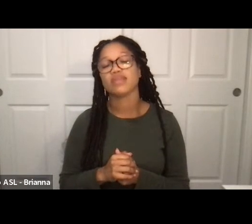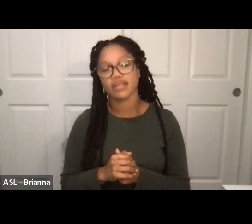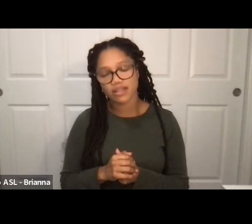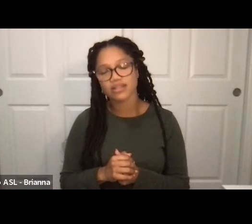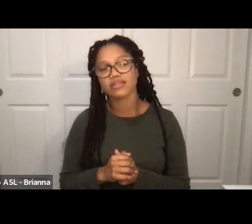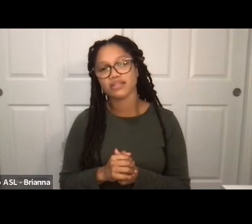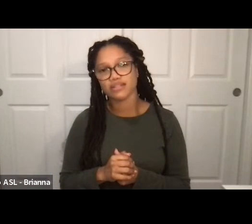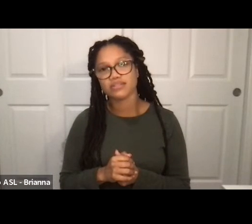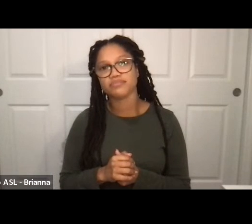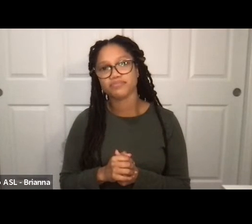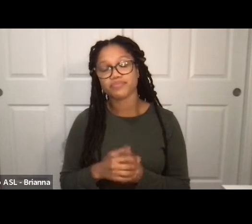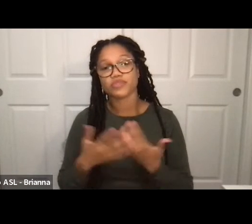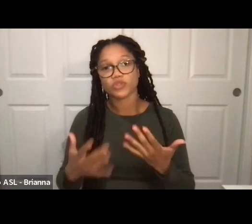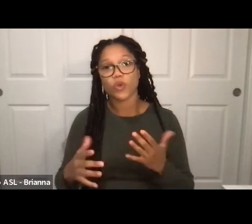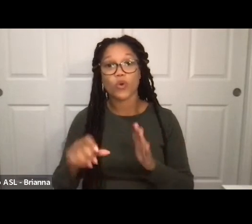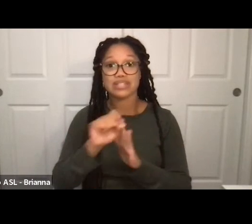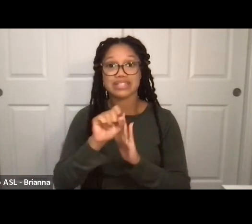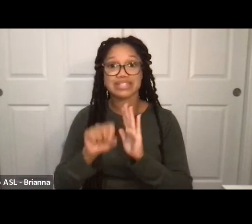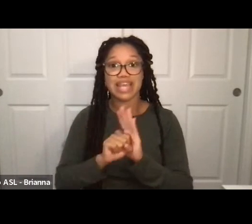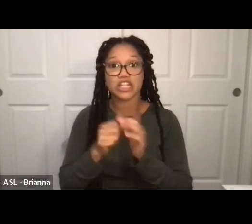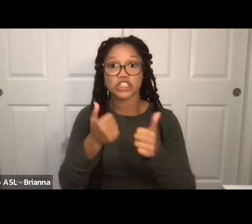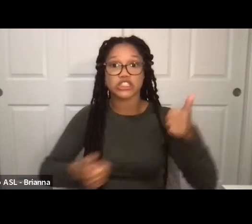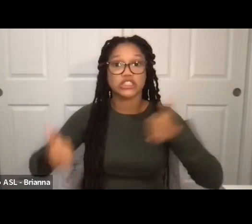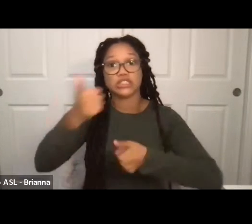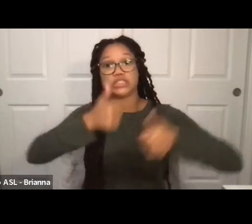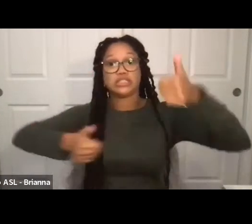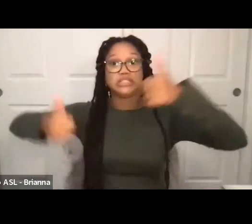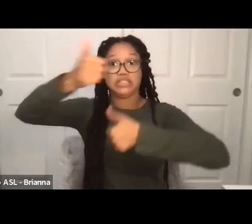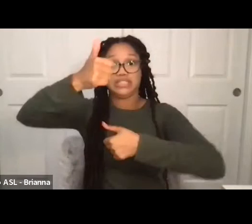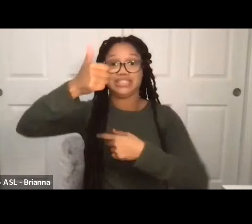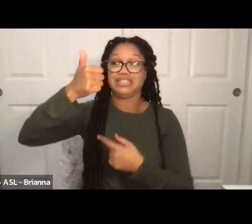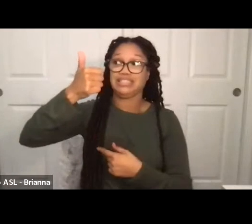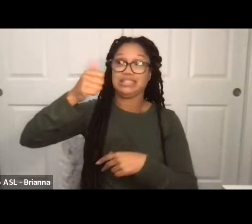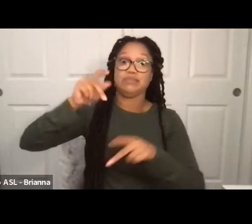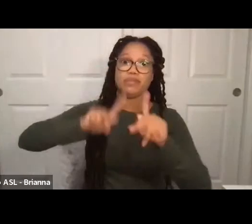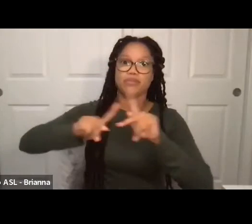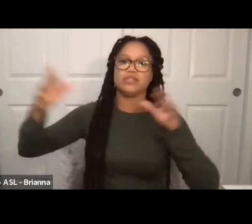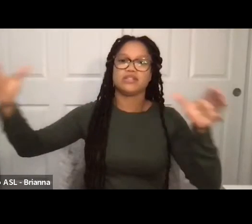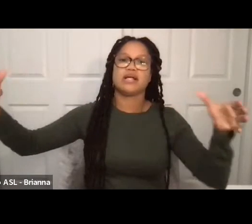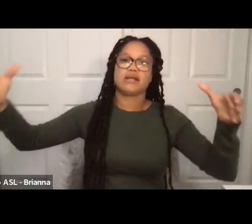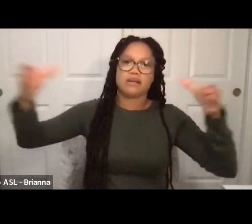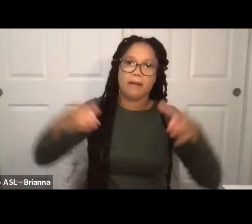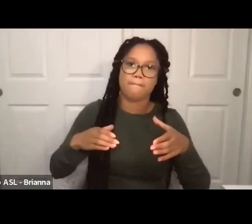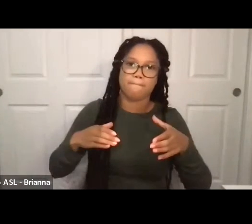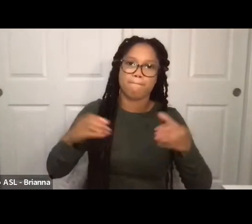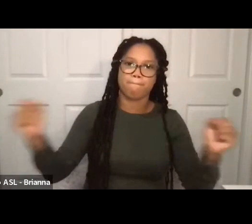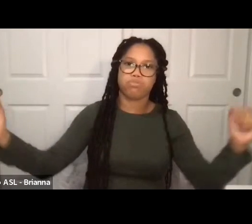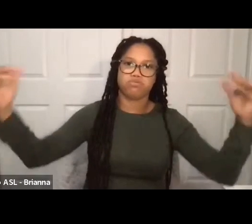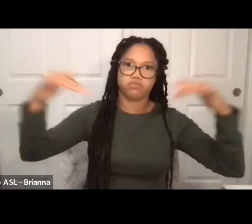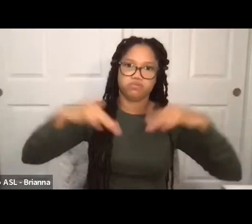the heads of state for all of the American countries, or the ones that